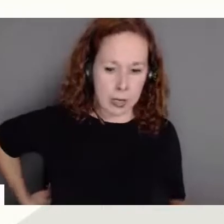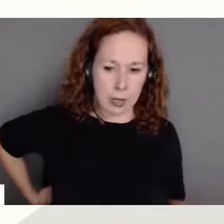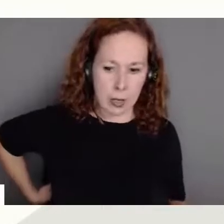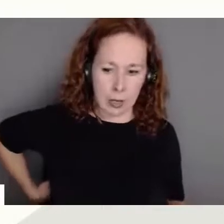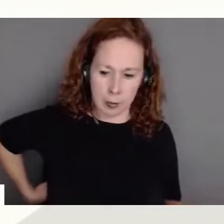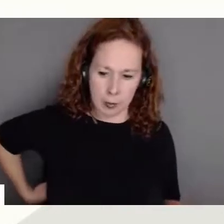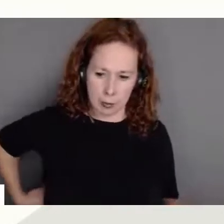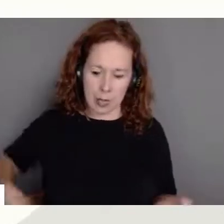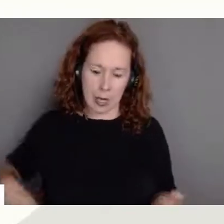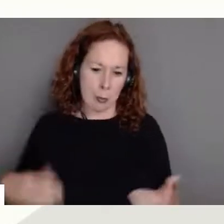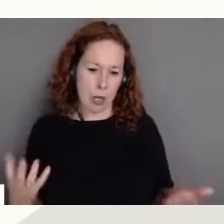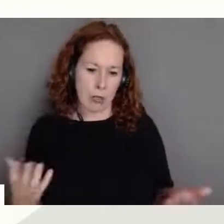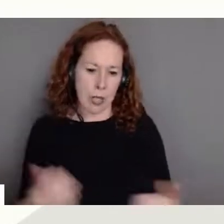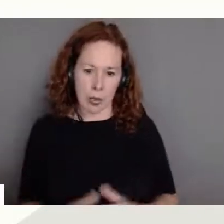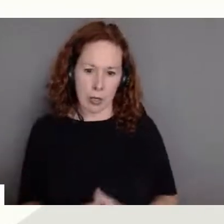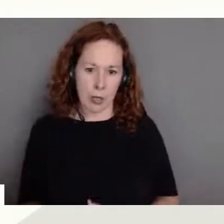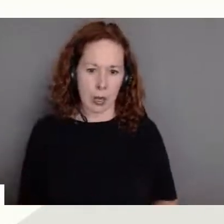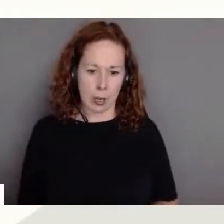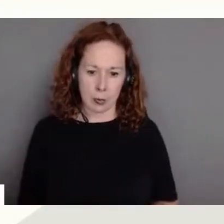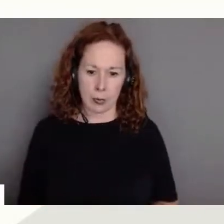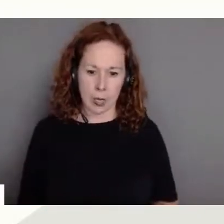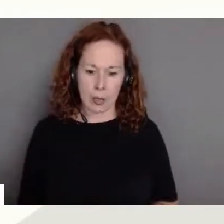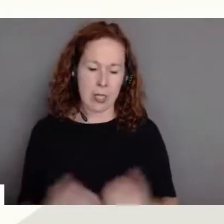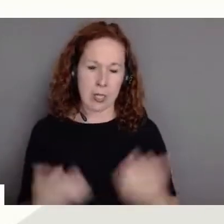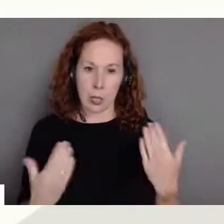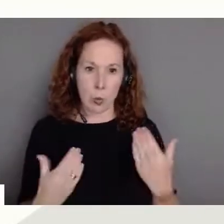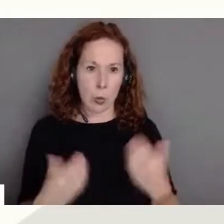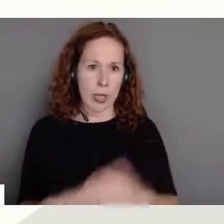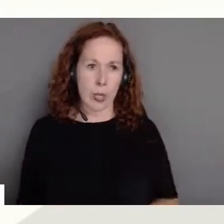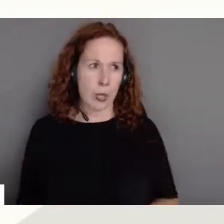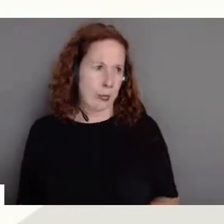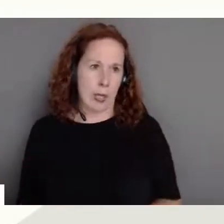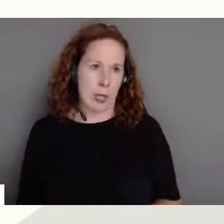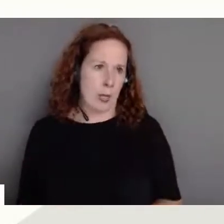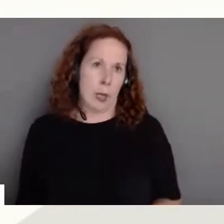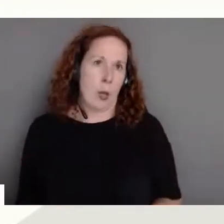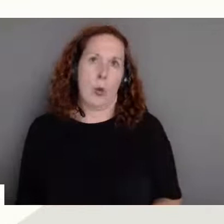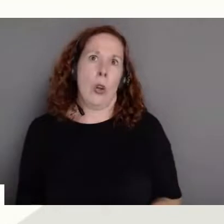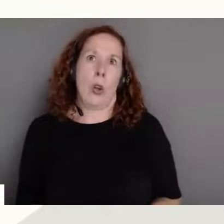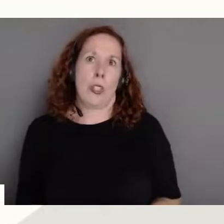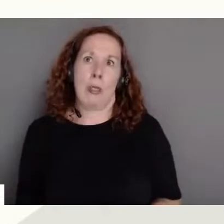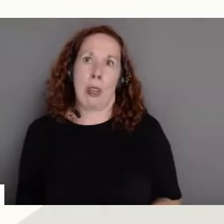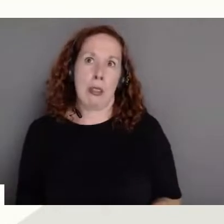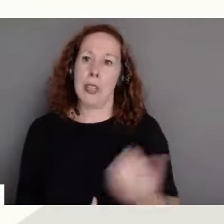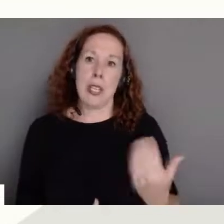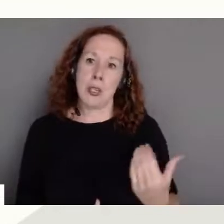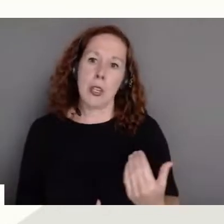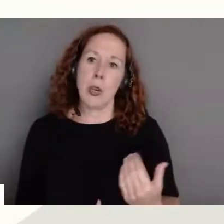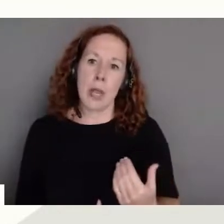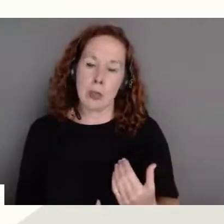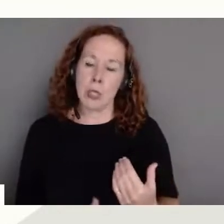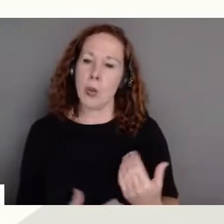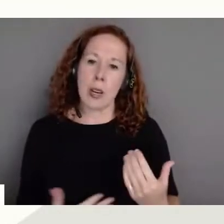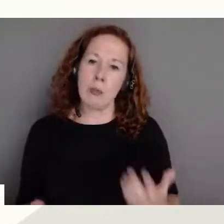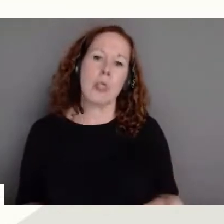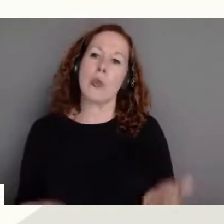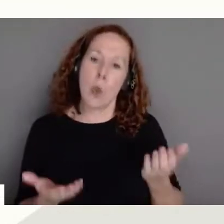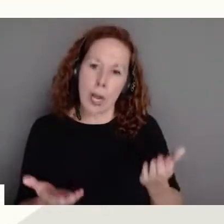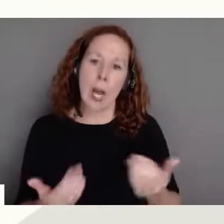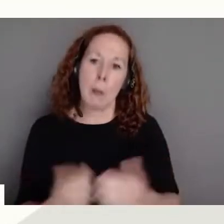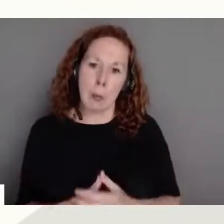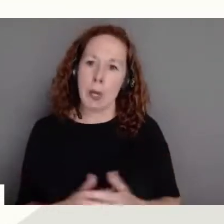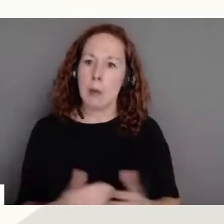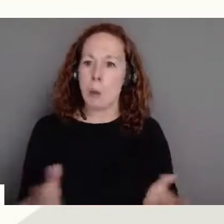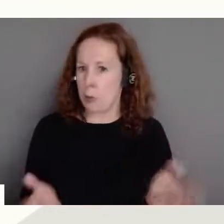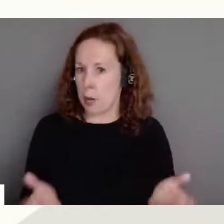dad became hard of hearing, lost his hearing in one ear, oh gosh, like 30 years ago now. So